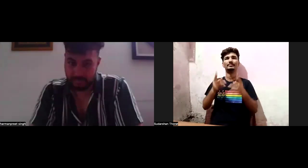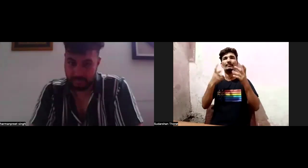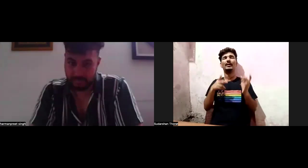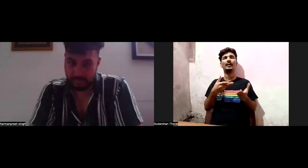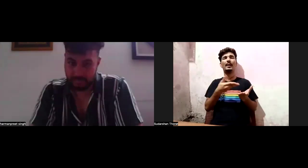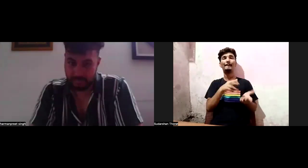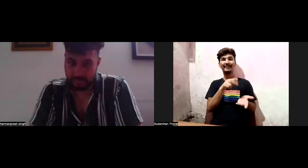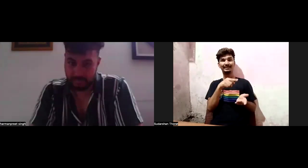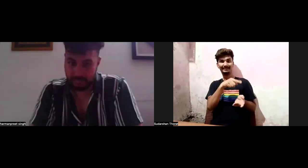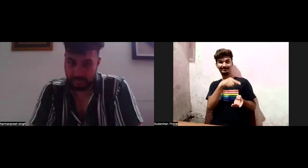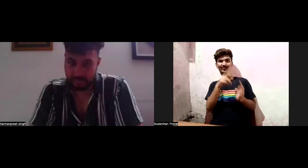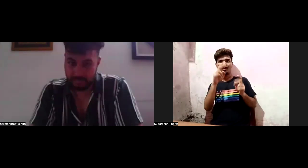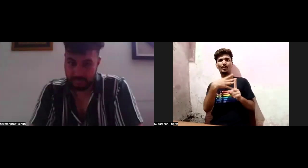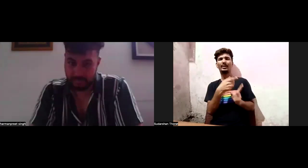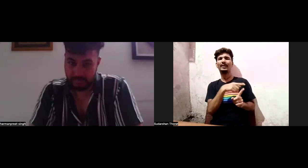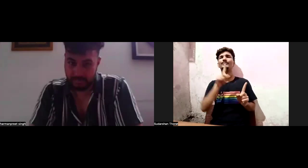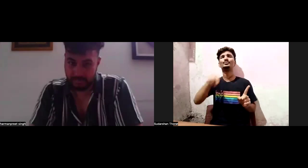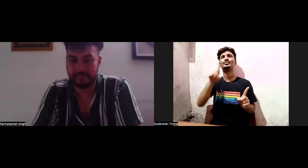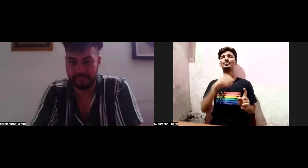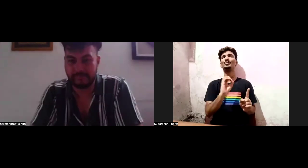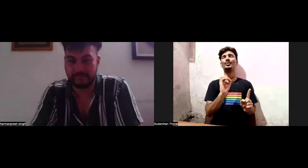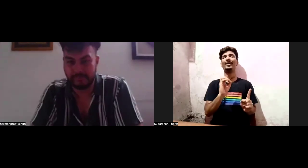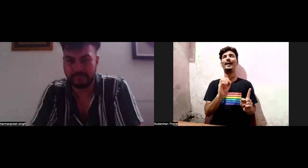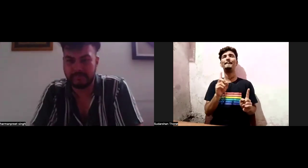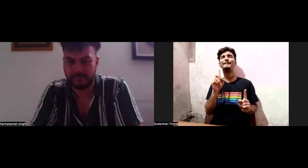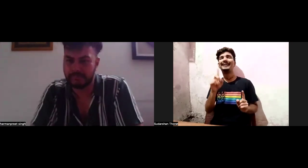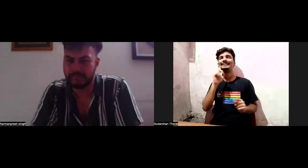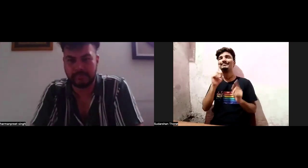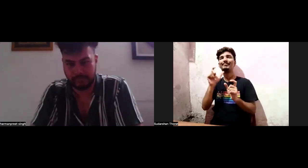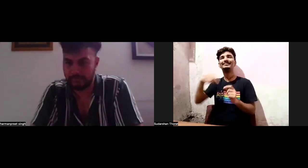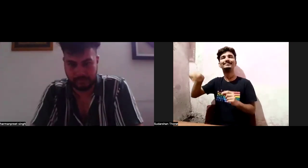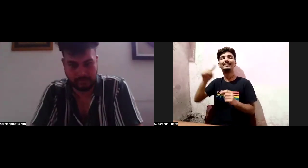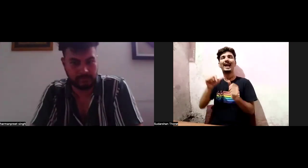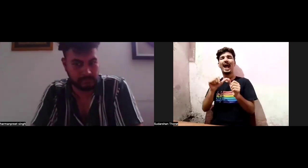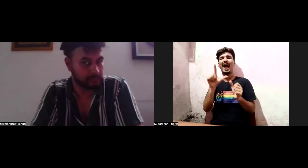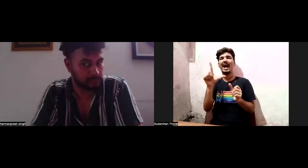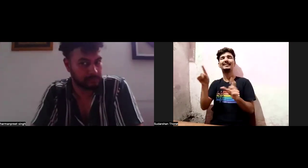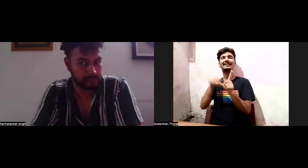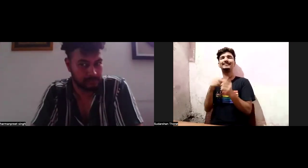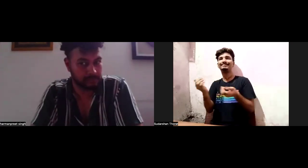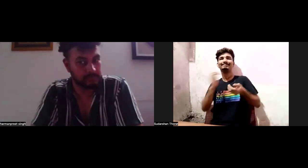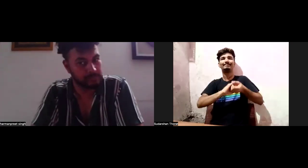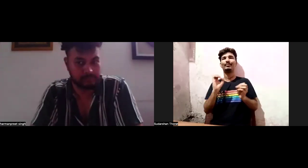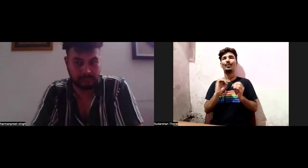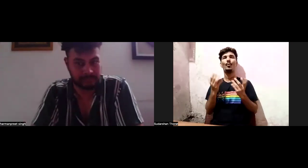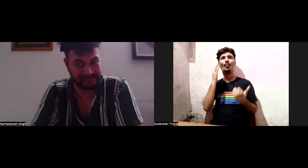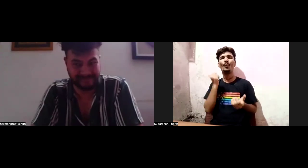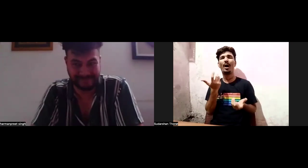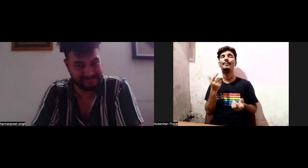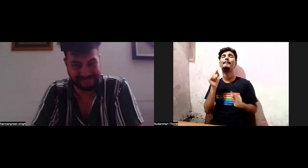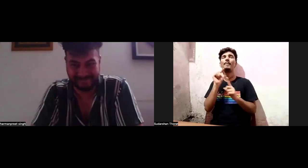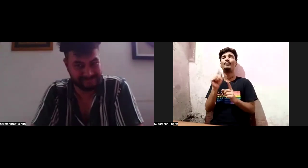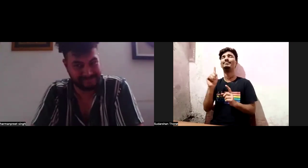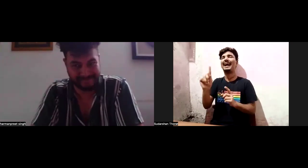There have been experiences where I have to misname myself while identifying myself. That is because of